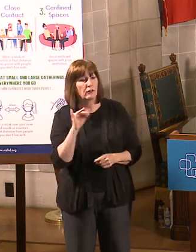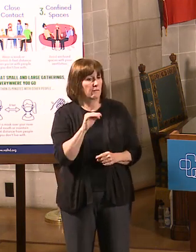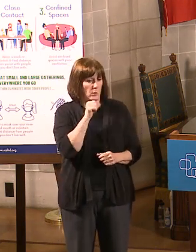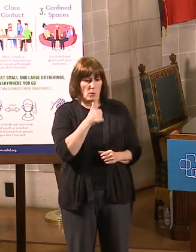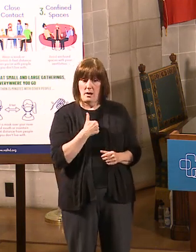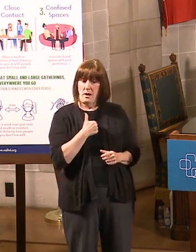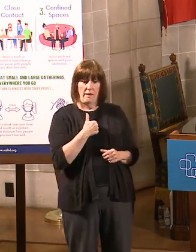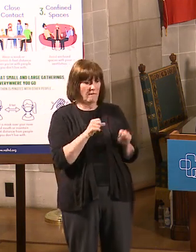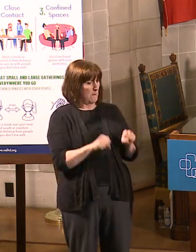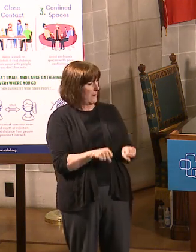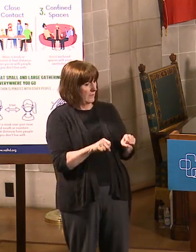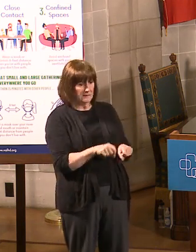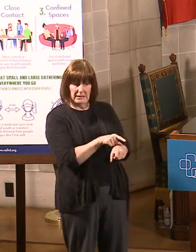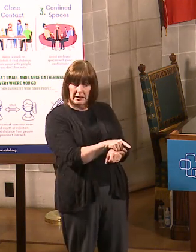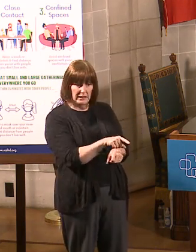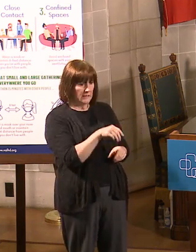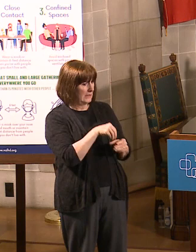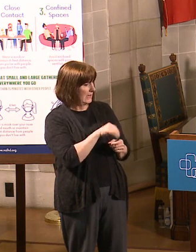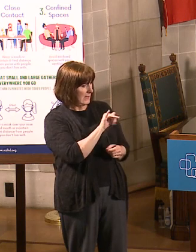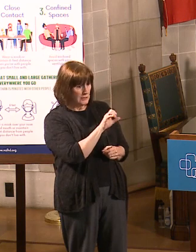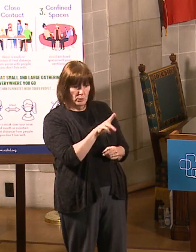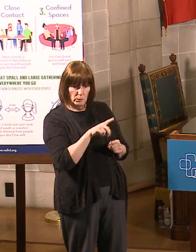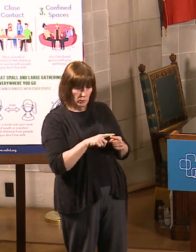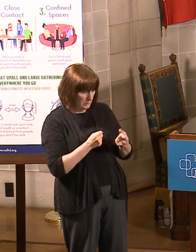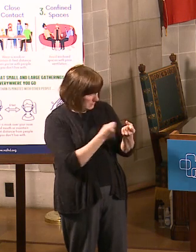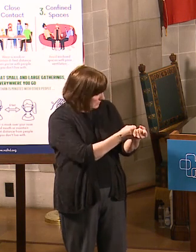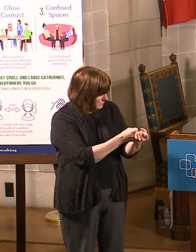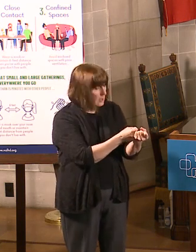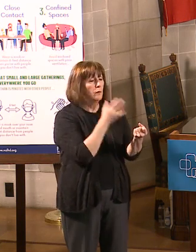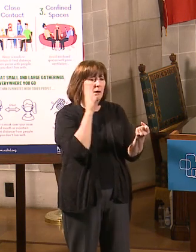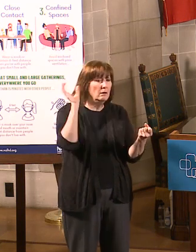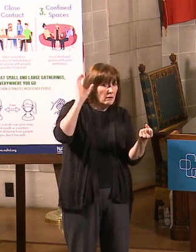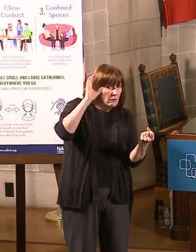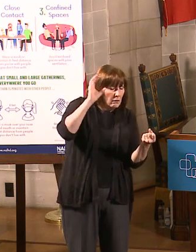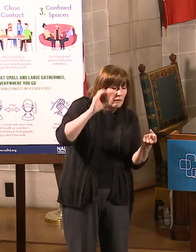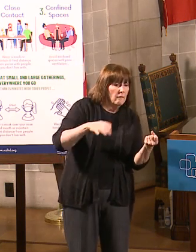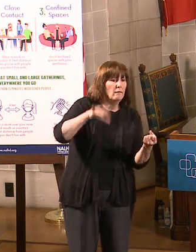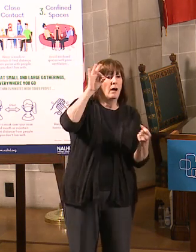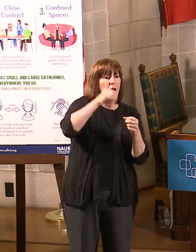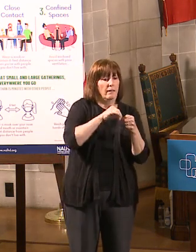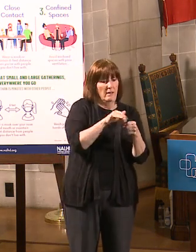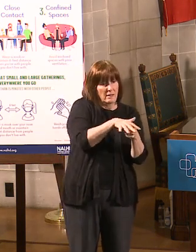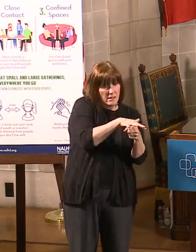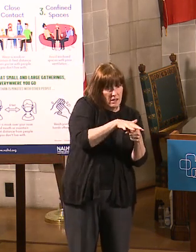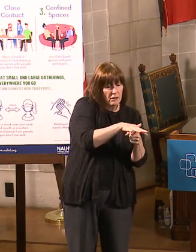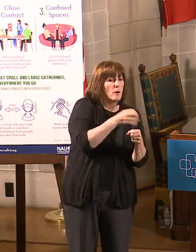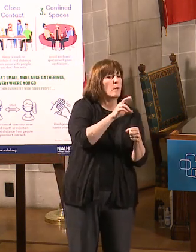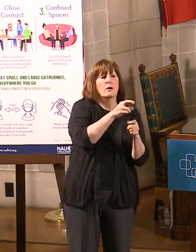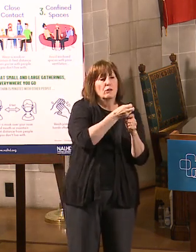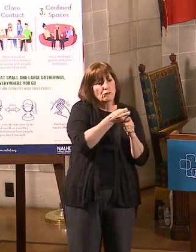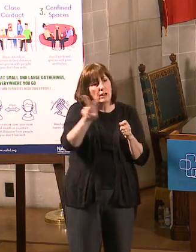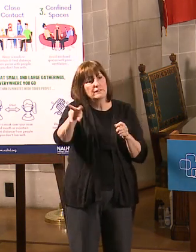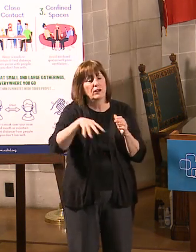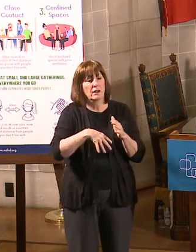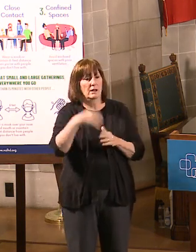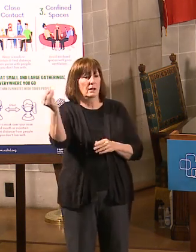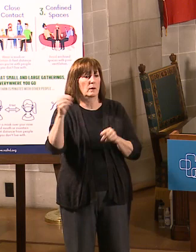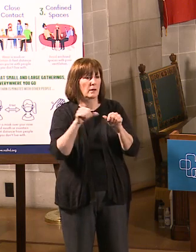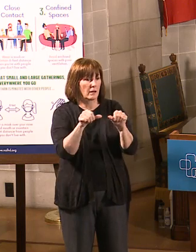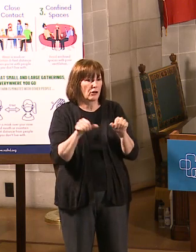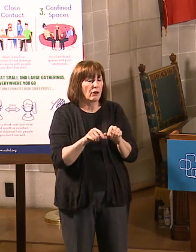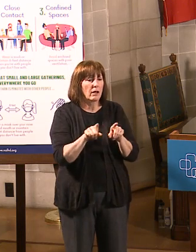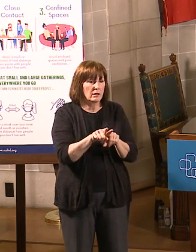that capacity in the ICU to staff that ICU, then they'll find one in that area or transfer outside that area as